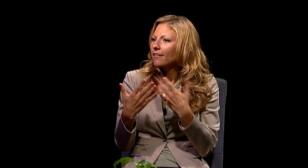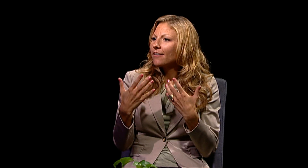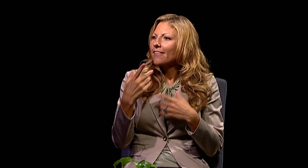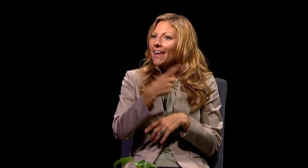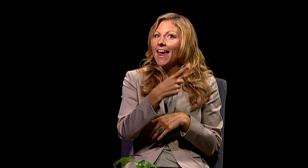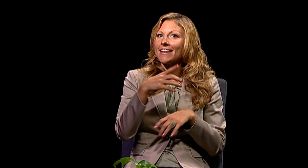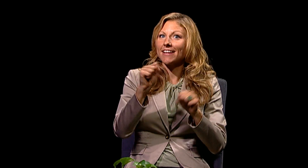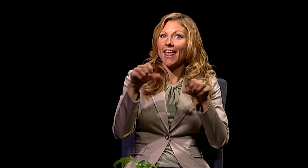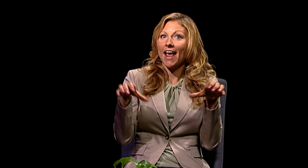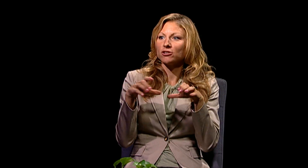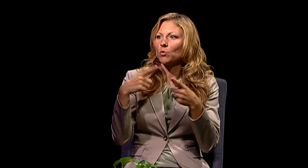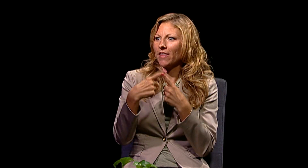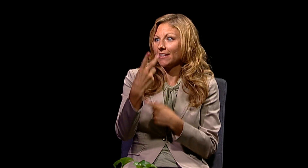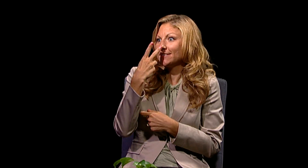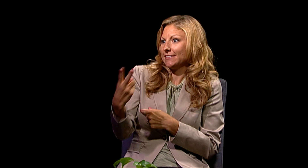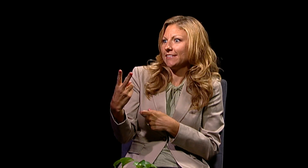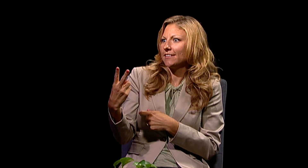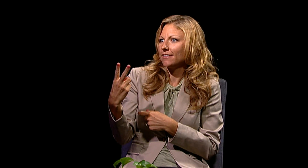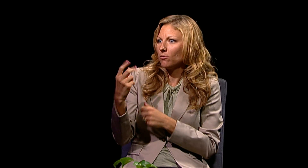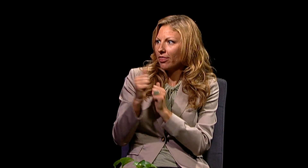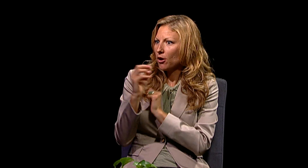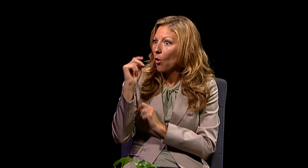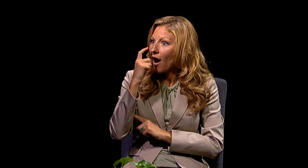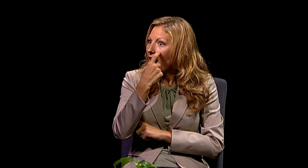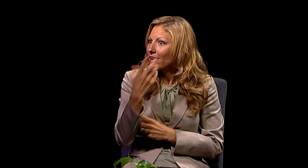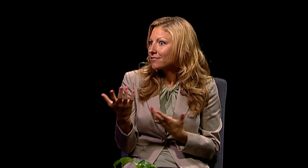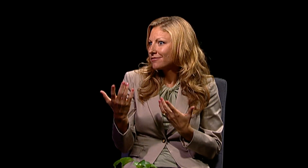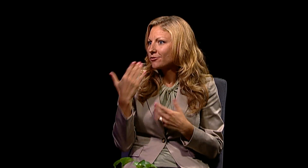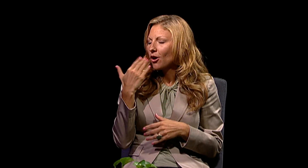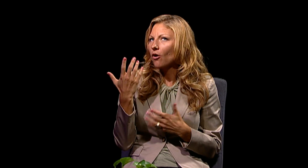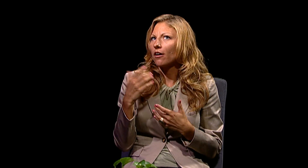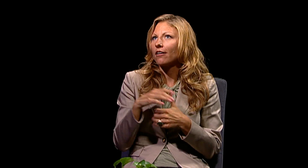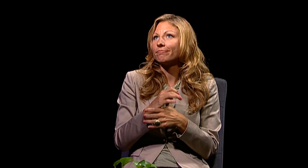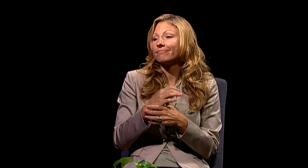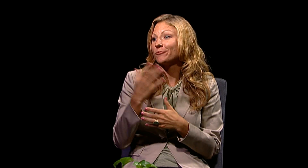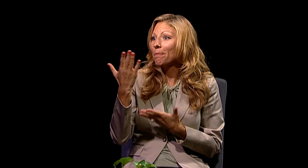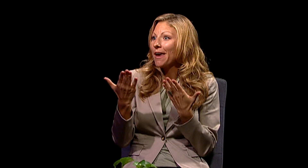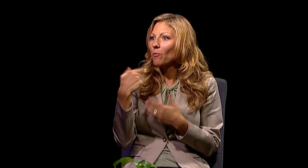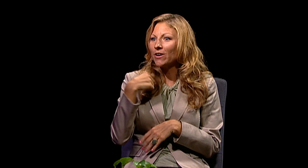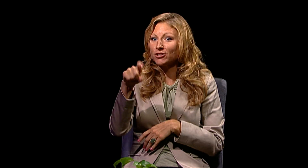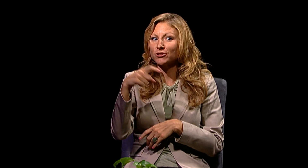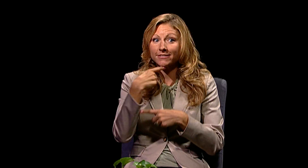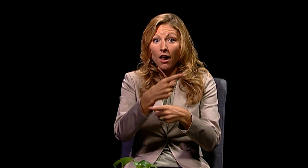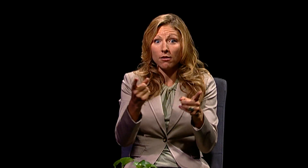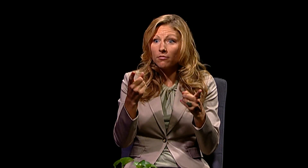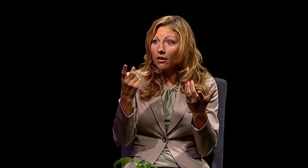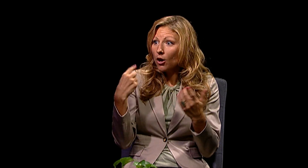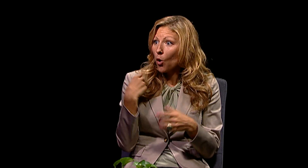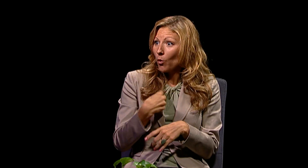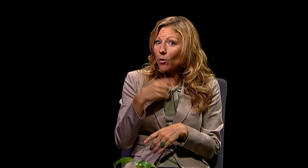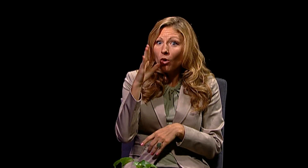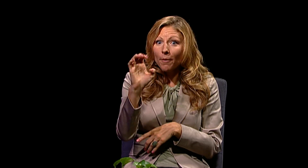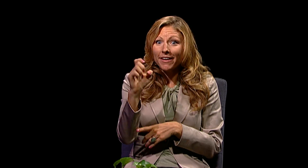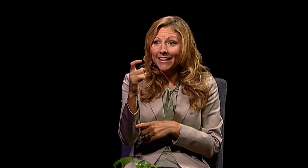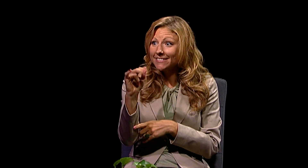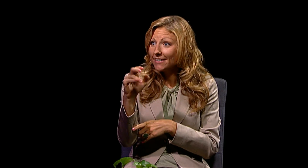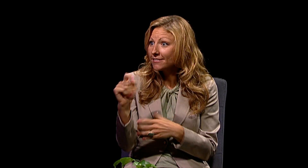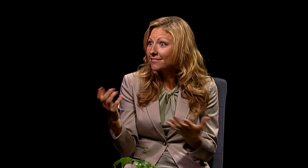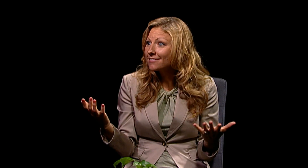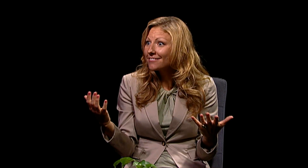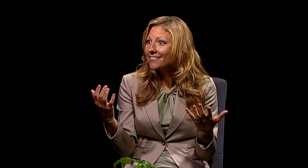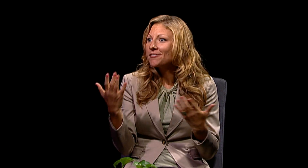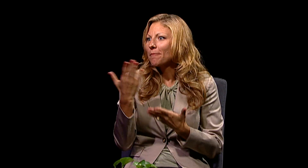reactive country. Yes. And they can take action, tend to take action when they see it with their own eyes. So yes. Maybe we just need